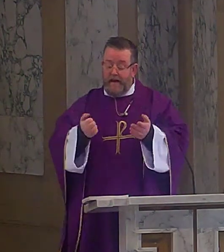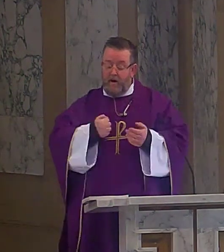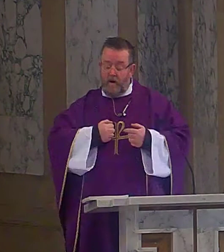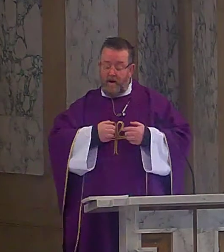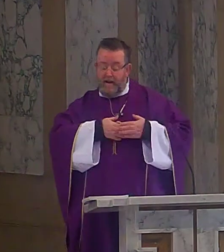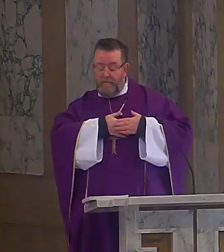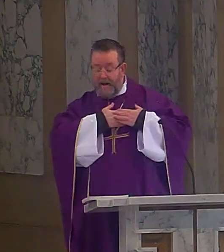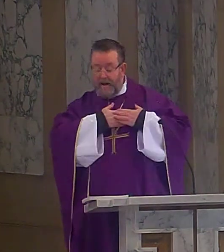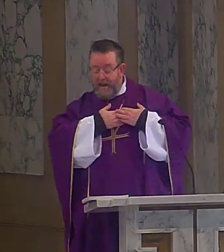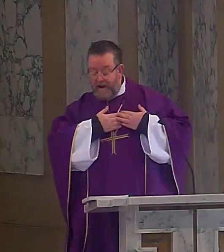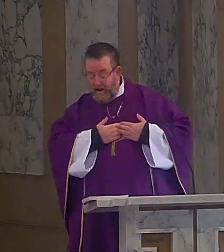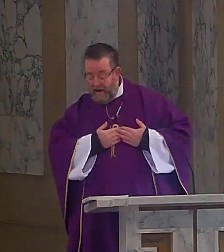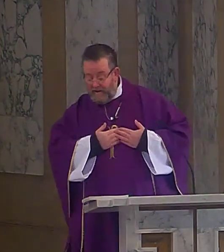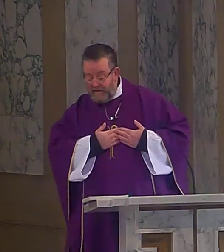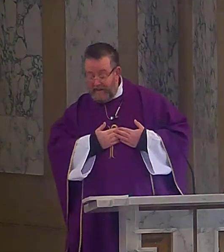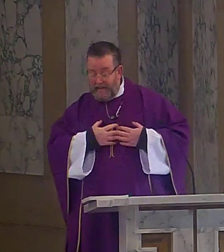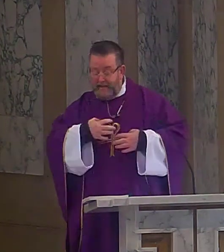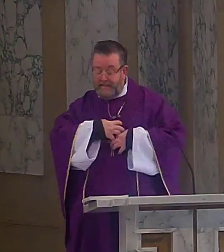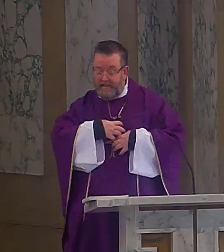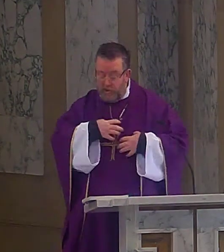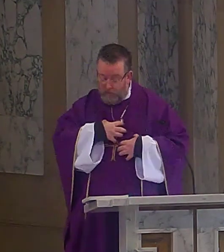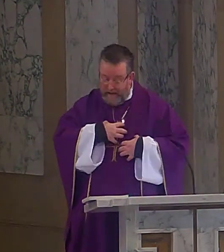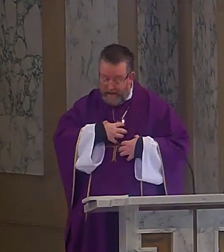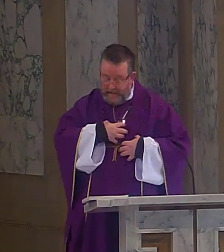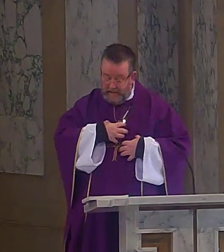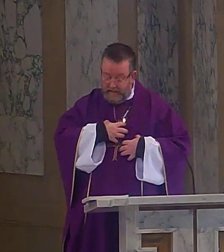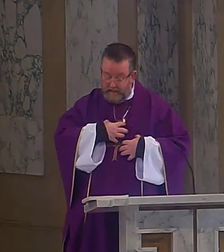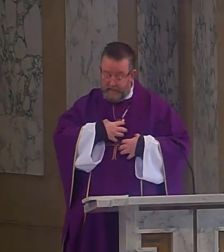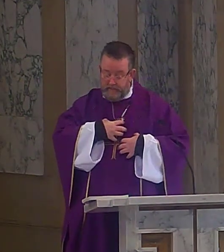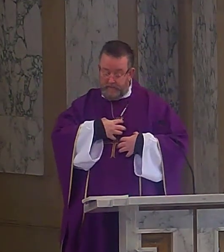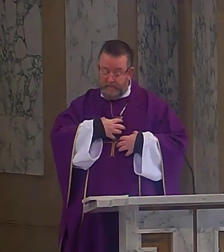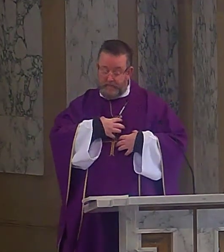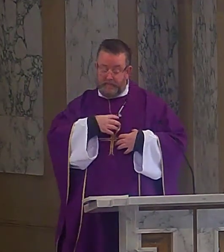now my heart is distressed